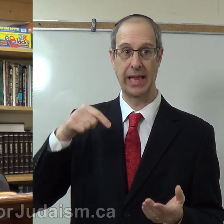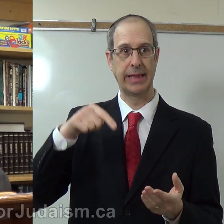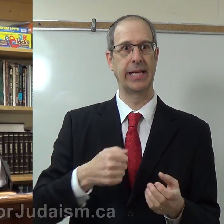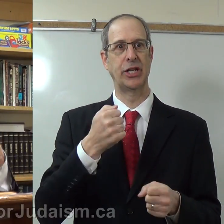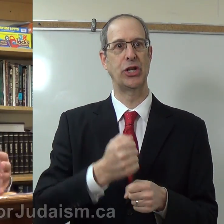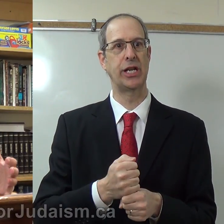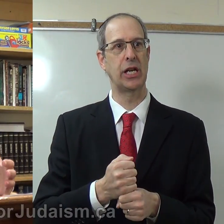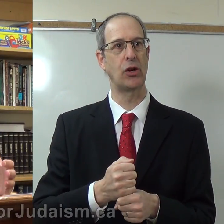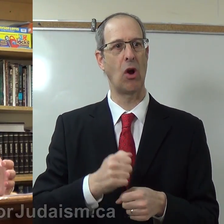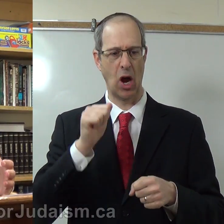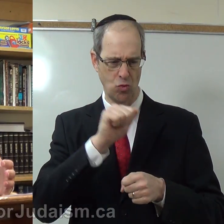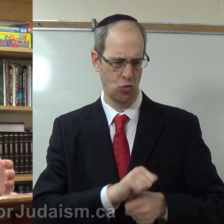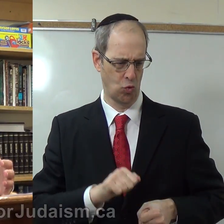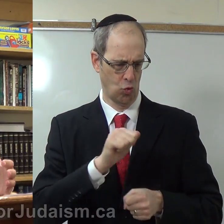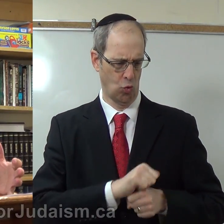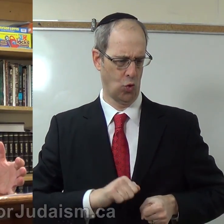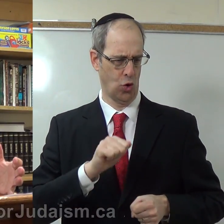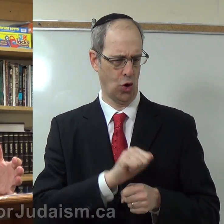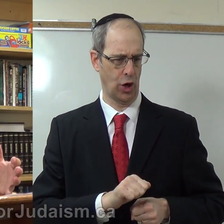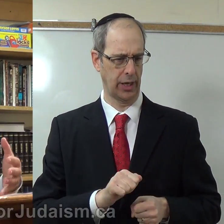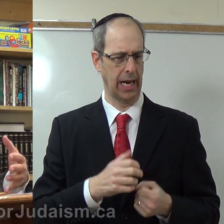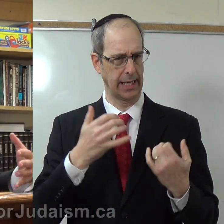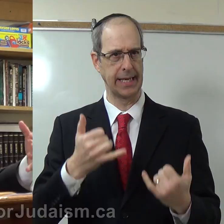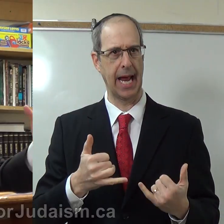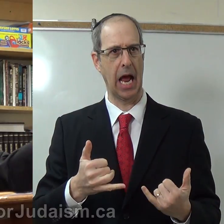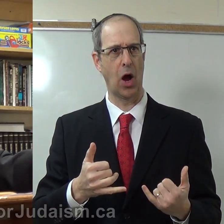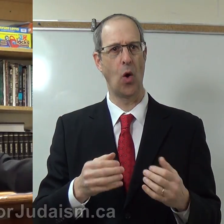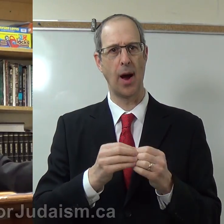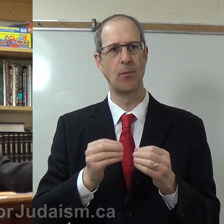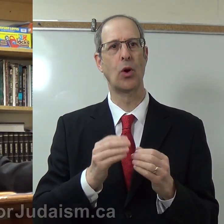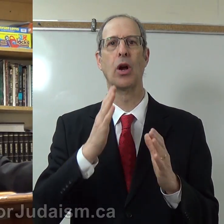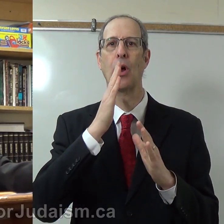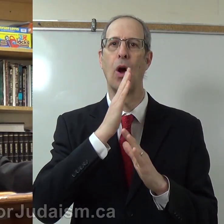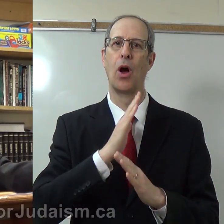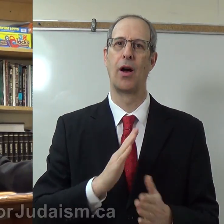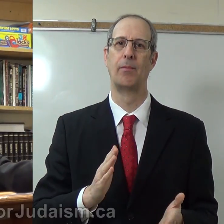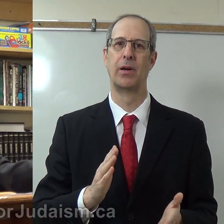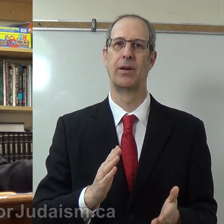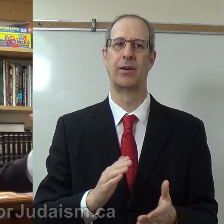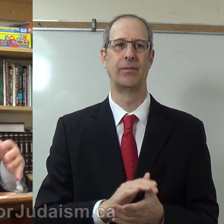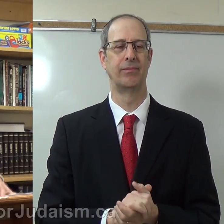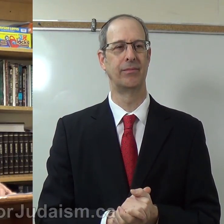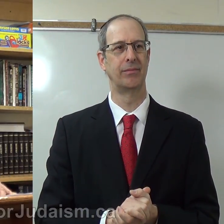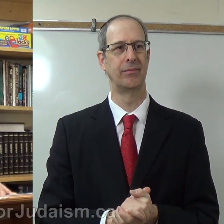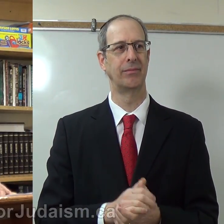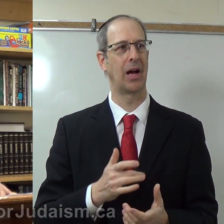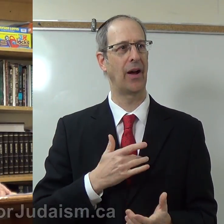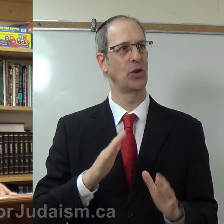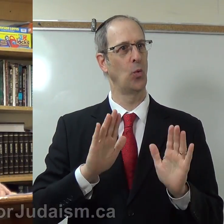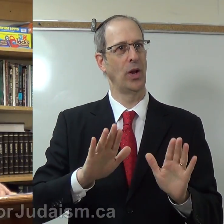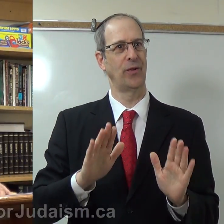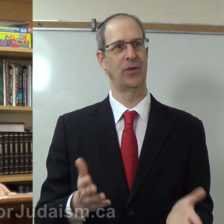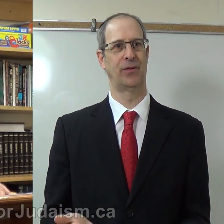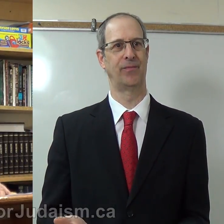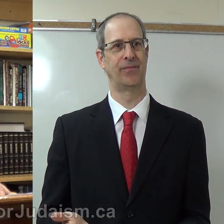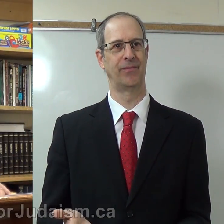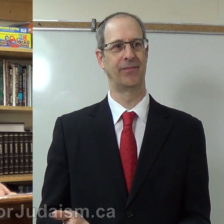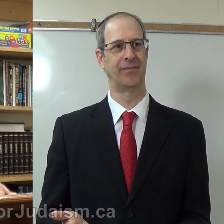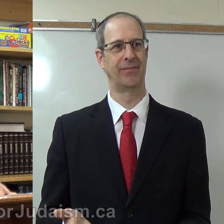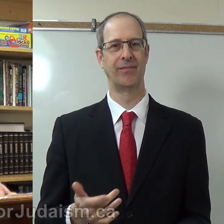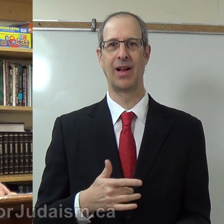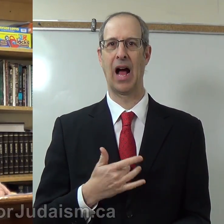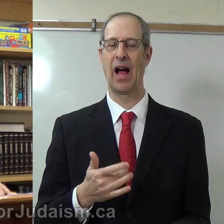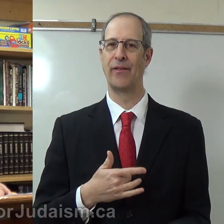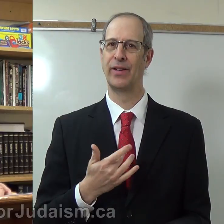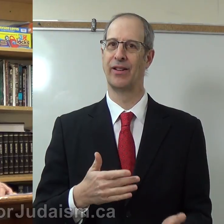year, I worked on myself. And now, I'm much more calm. I feel wonderful. I